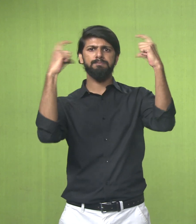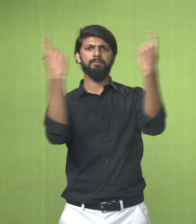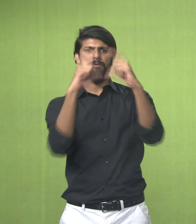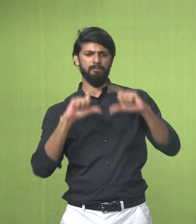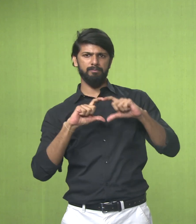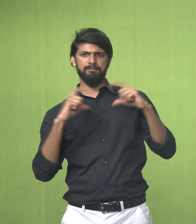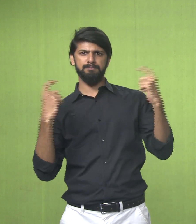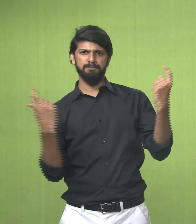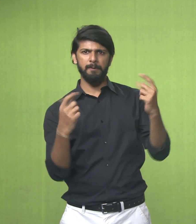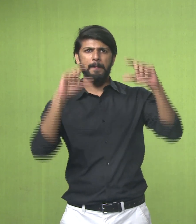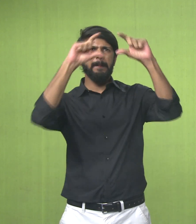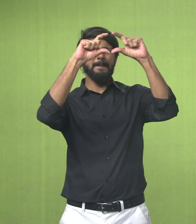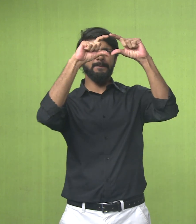pattern was repeated.